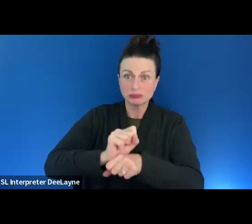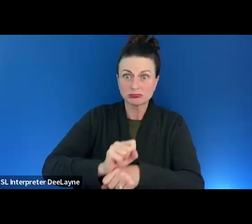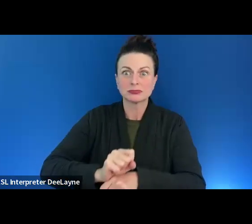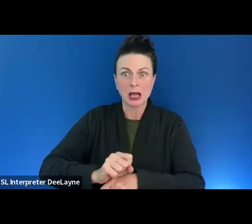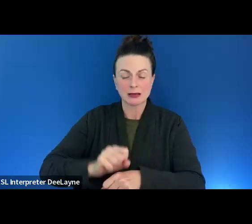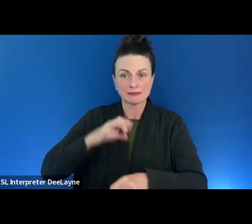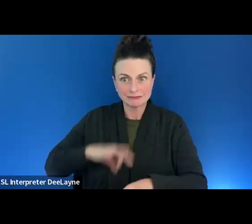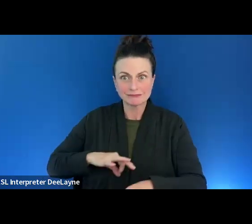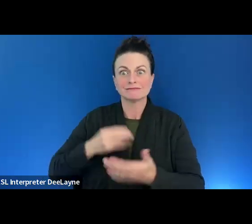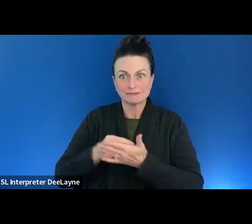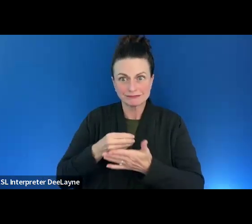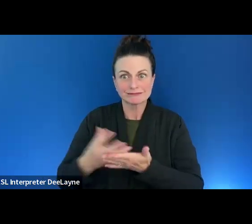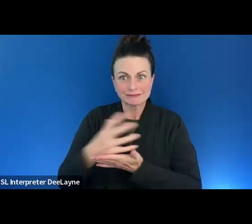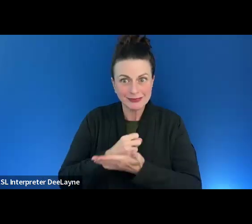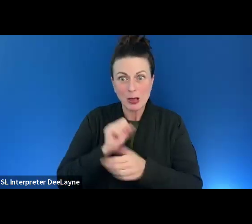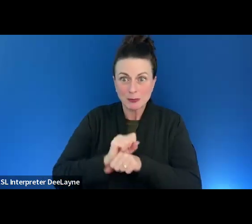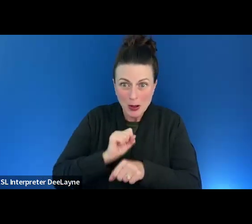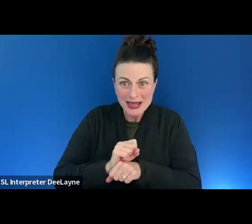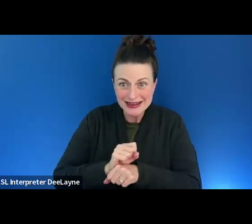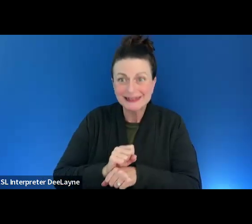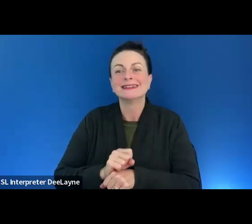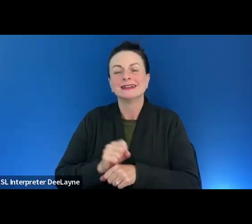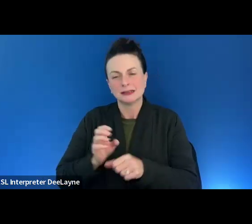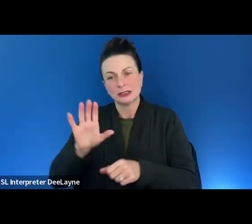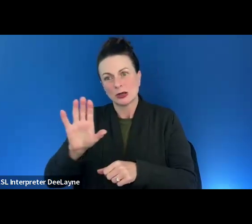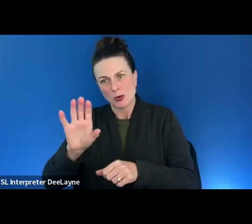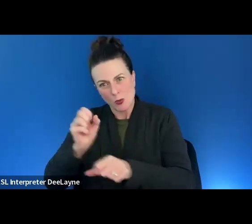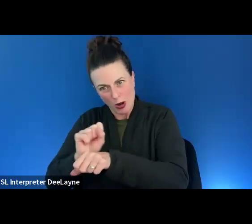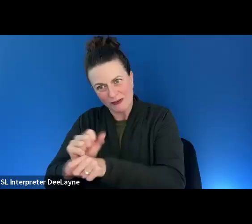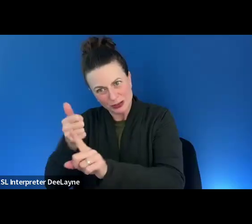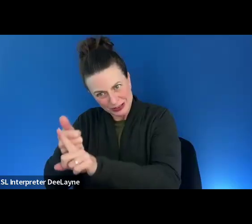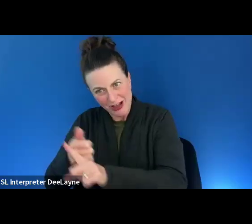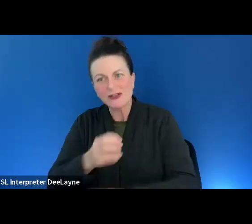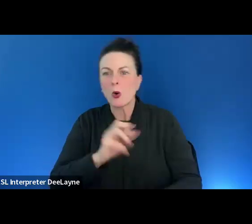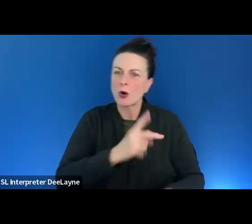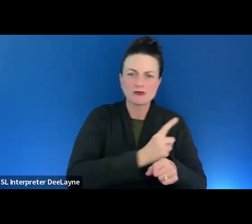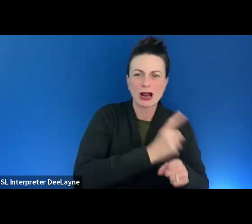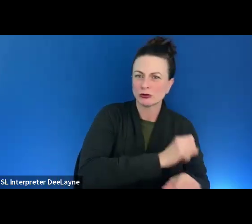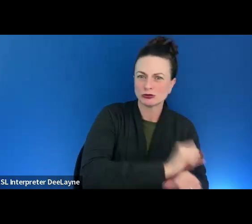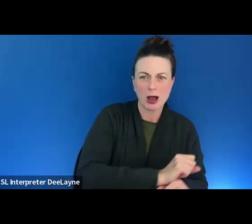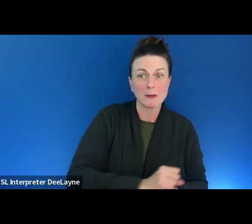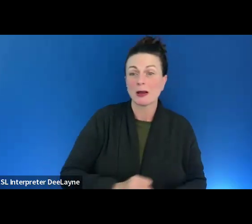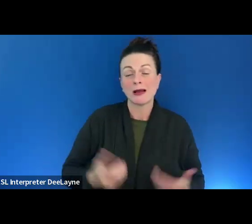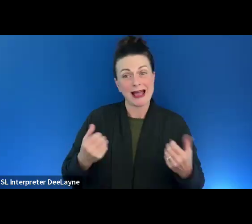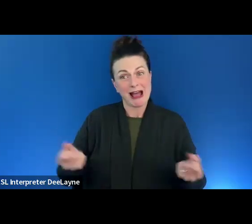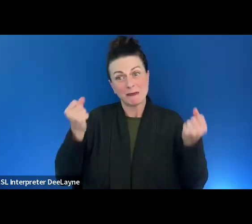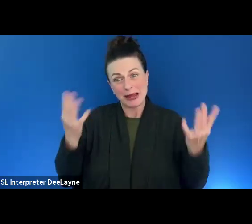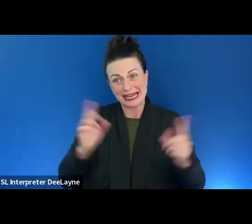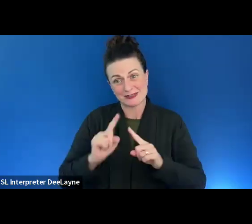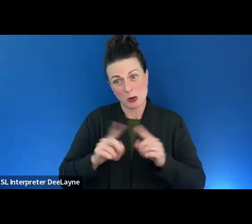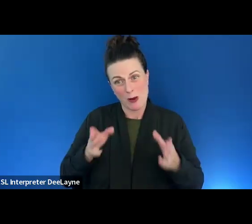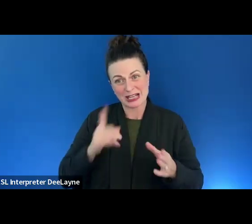can either be entrepreneurship or it can be a regular wage job. Like there's more than one way that a person can be financially stable,